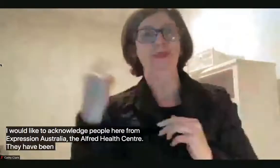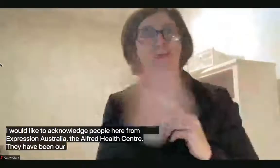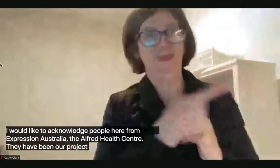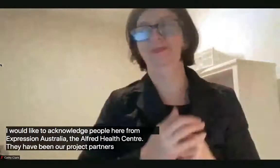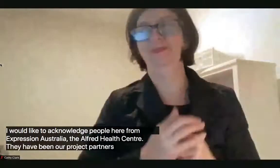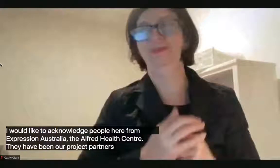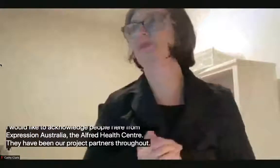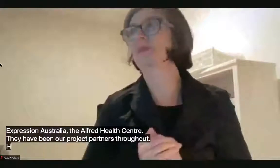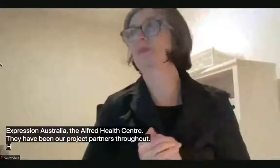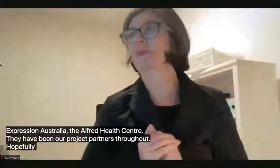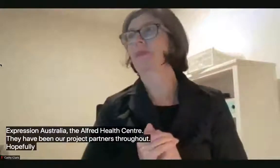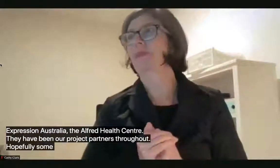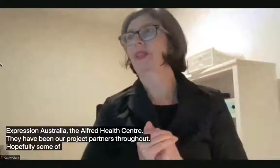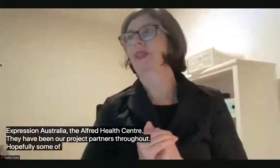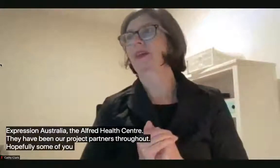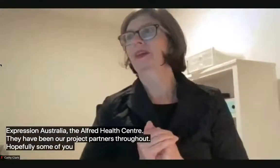and if you are, I'd like to acknowledge them.